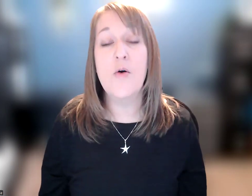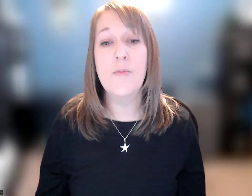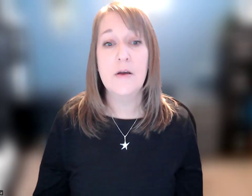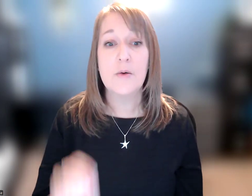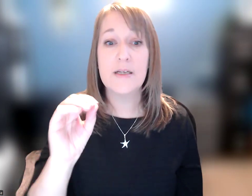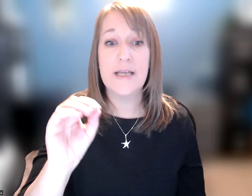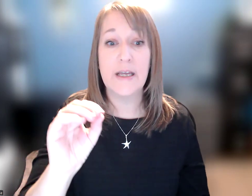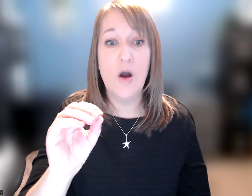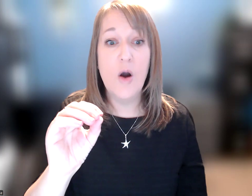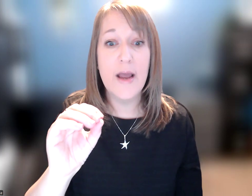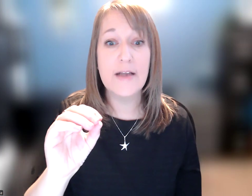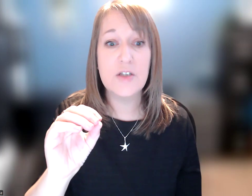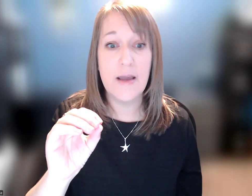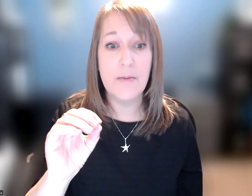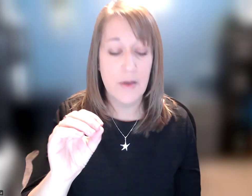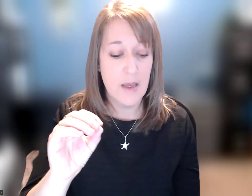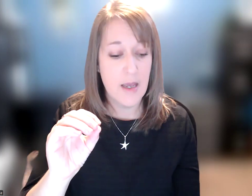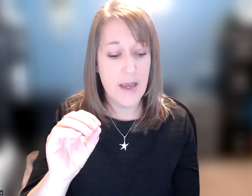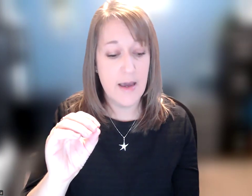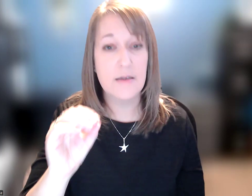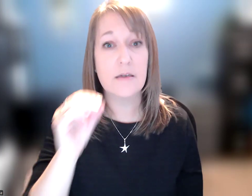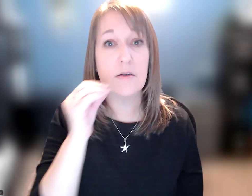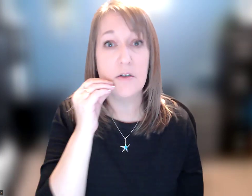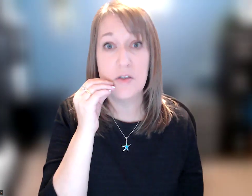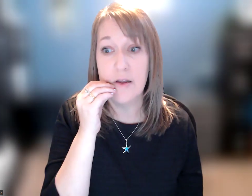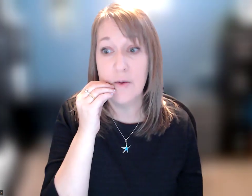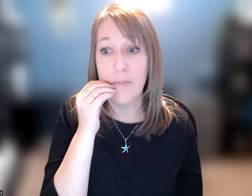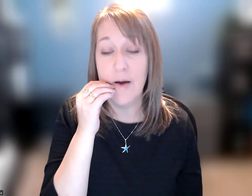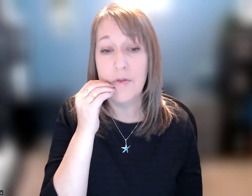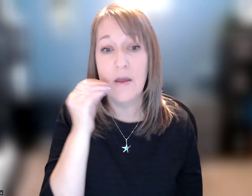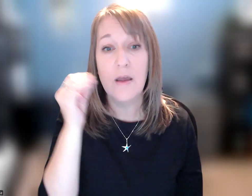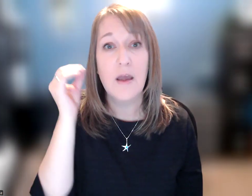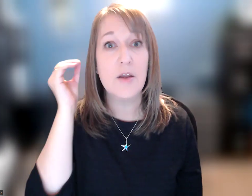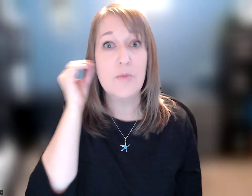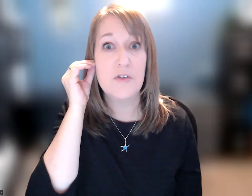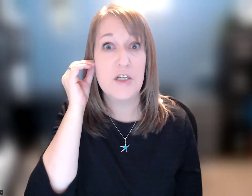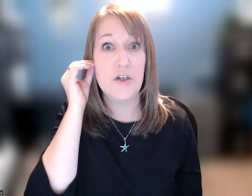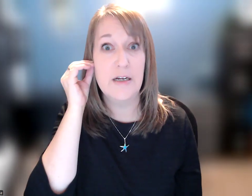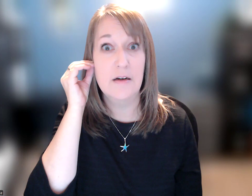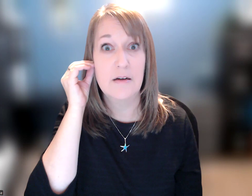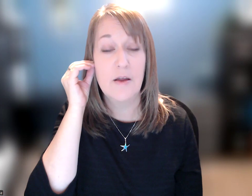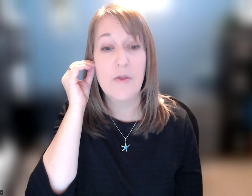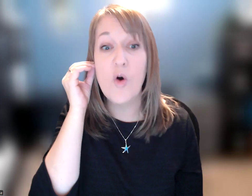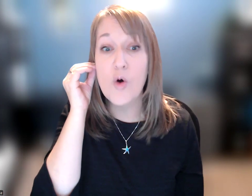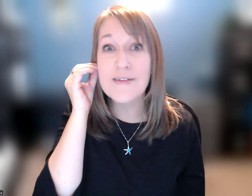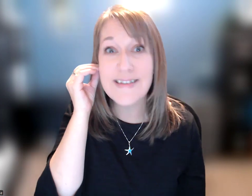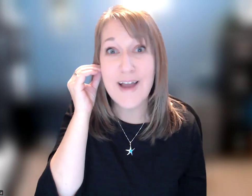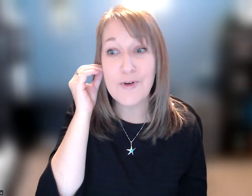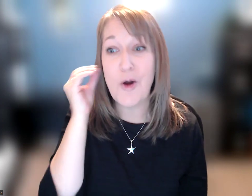Home, we're going to take an O hand shape and you start at your mouth and you move to your ear. The old sign for